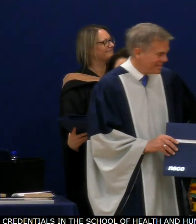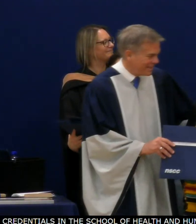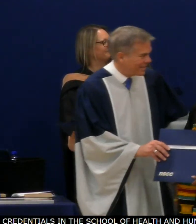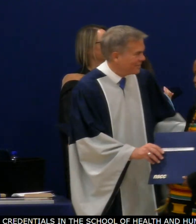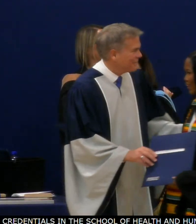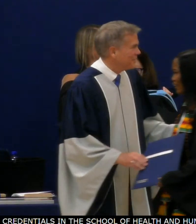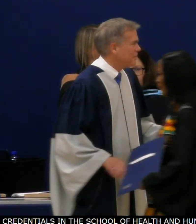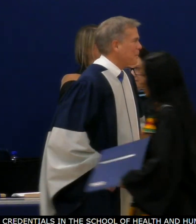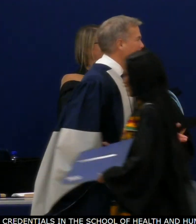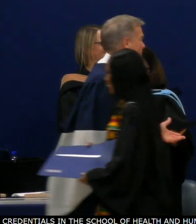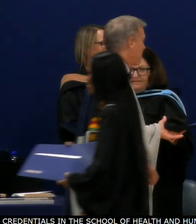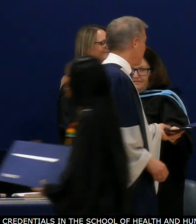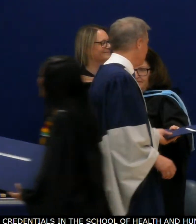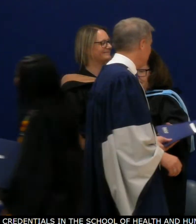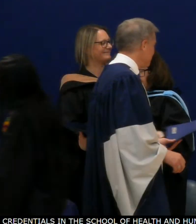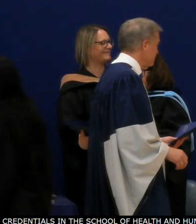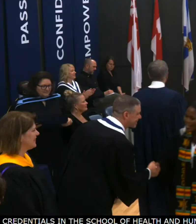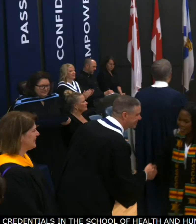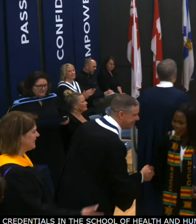Chloe Grant.